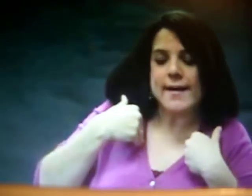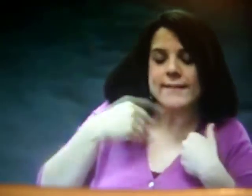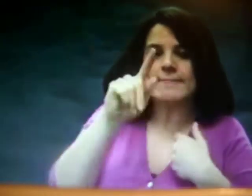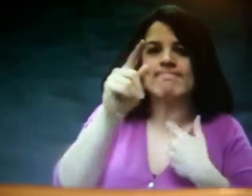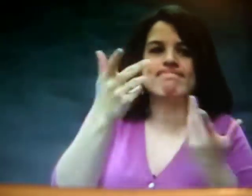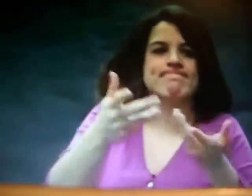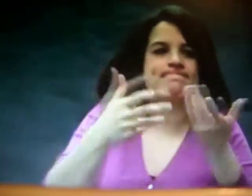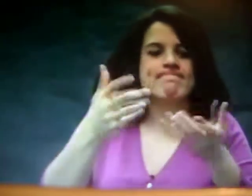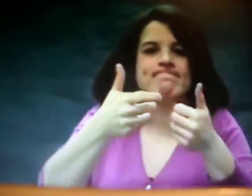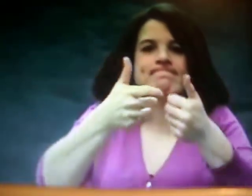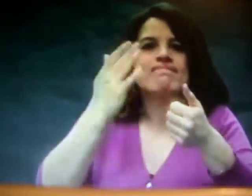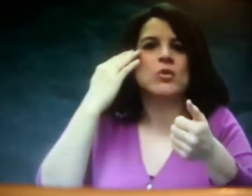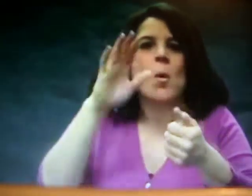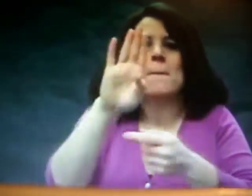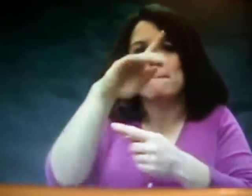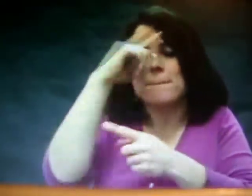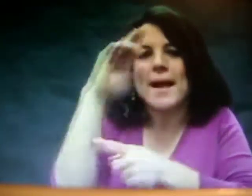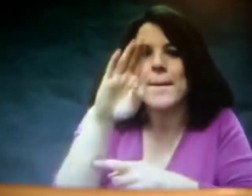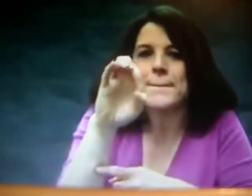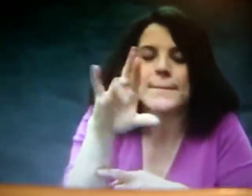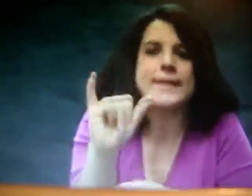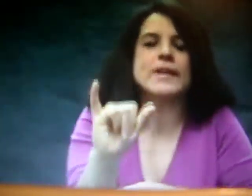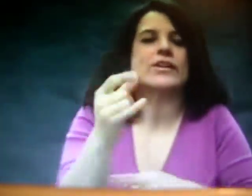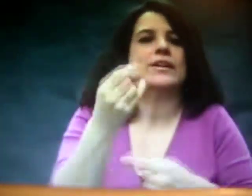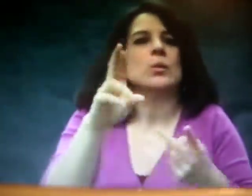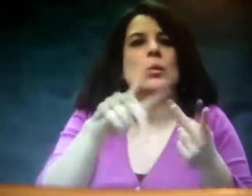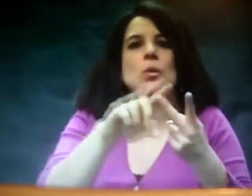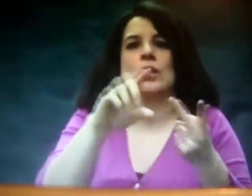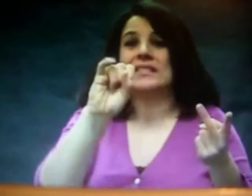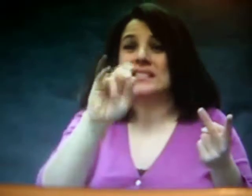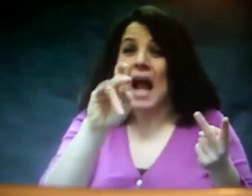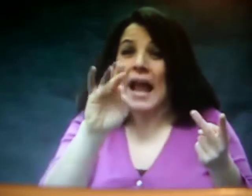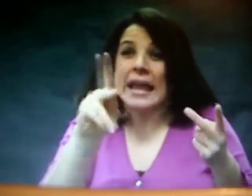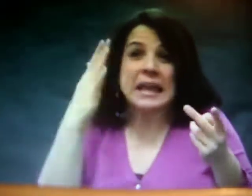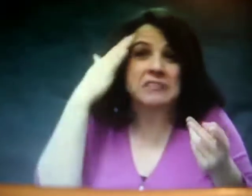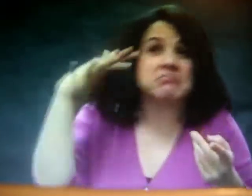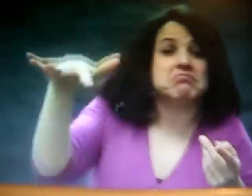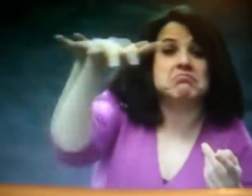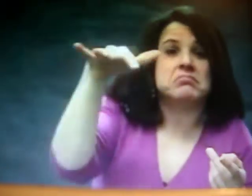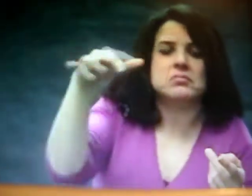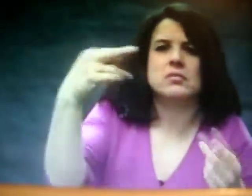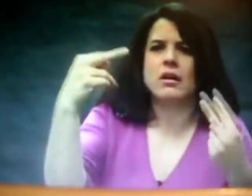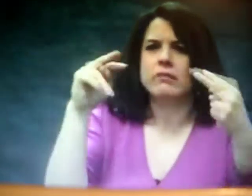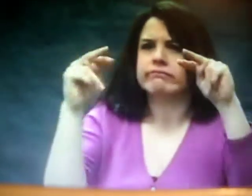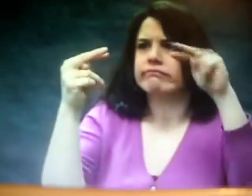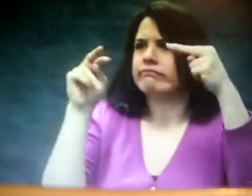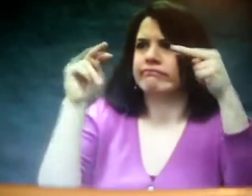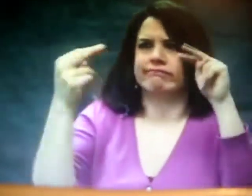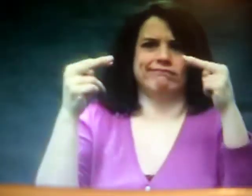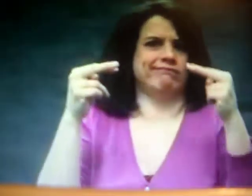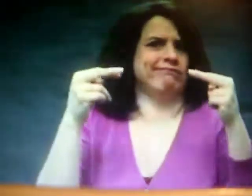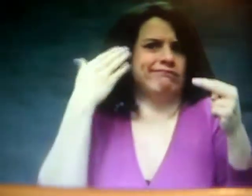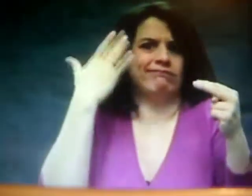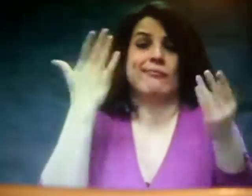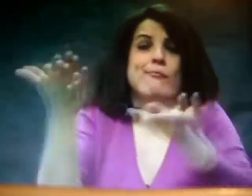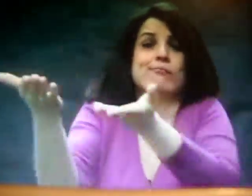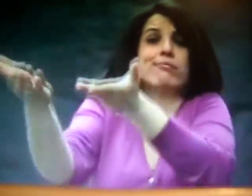So I informed them, do they have a BlackBerry or sidekick? So everybody was looking at me like they